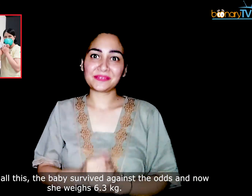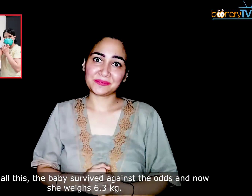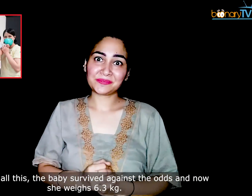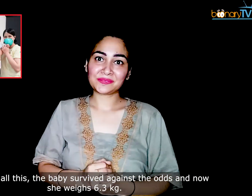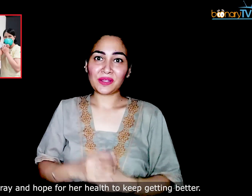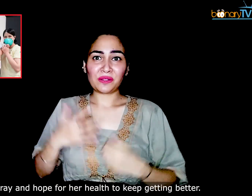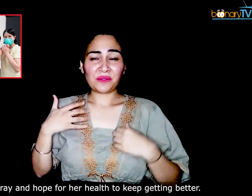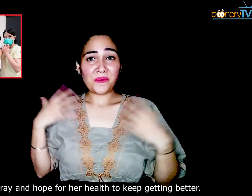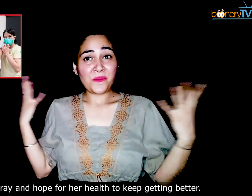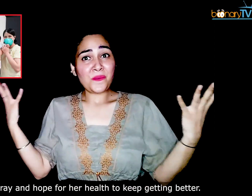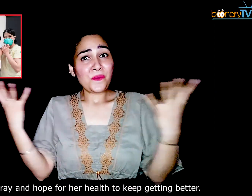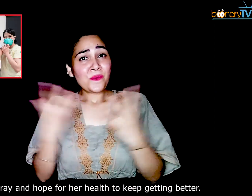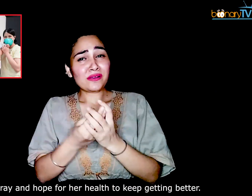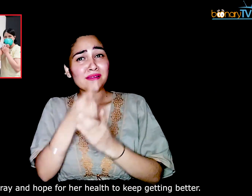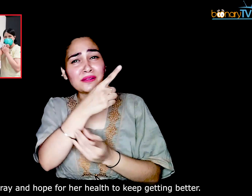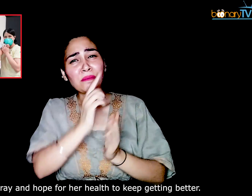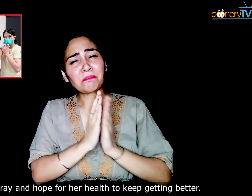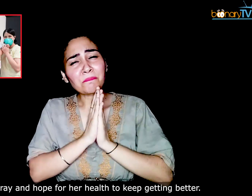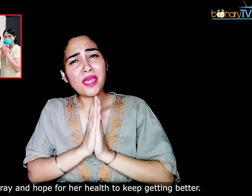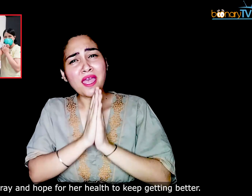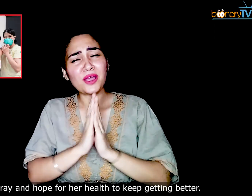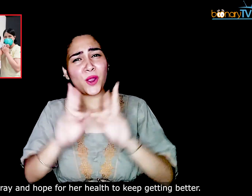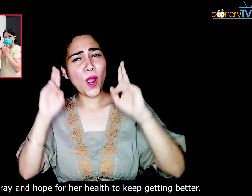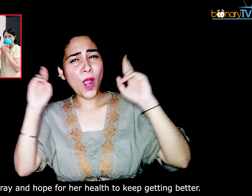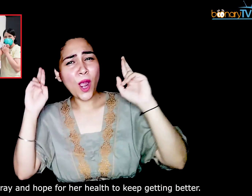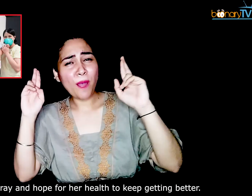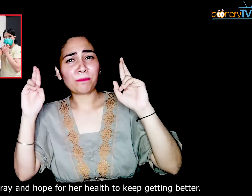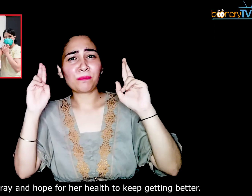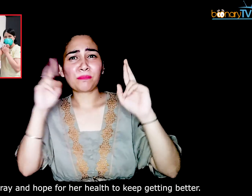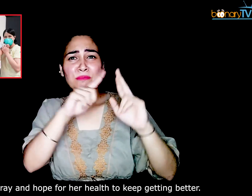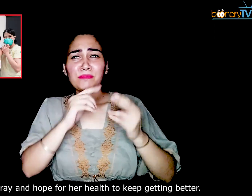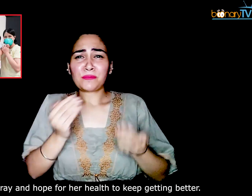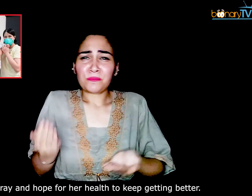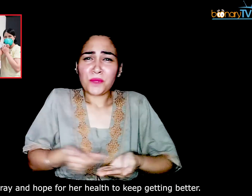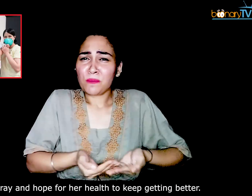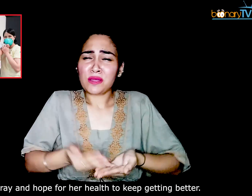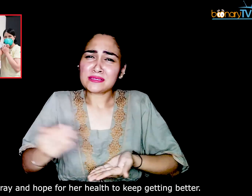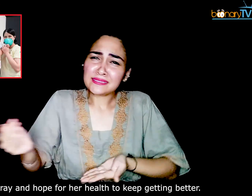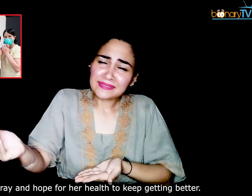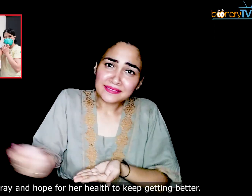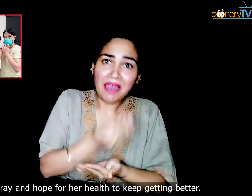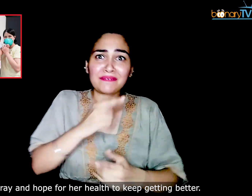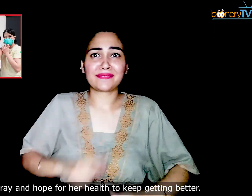We all pray and hope for her health to keep getting better.